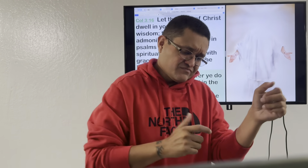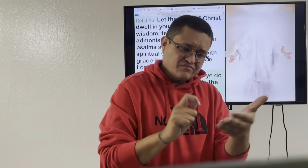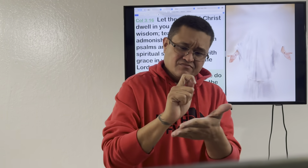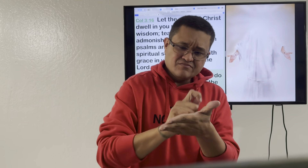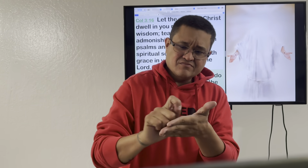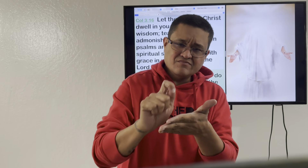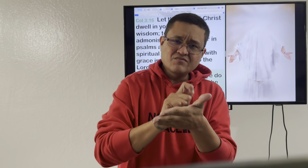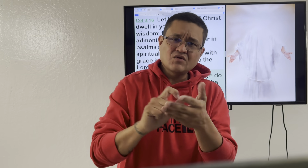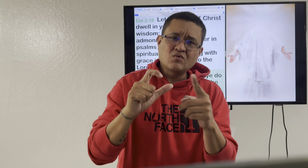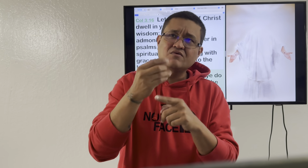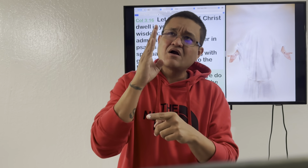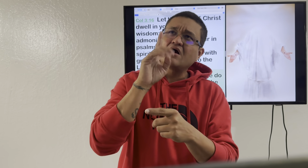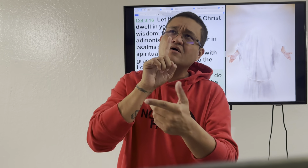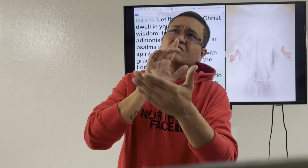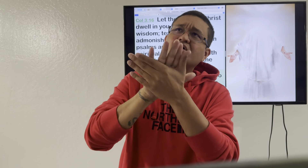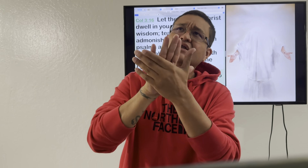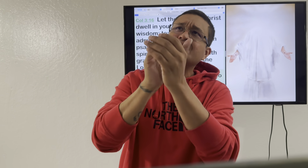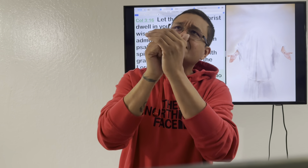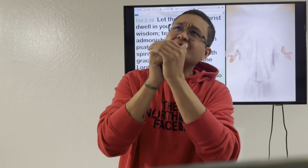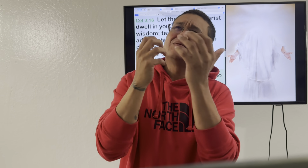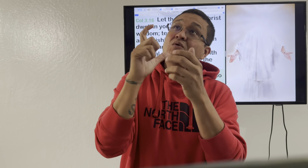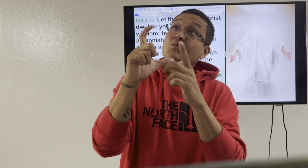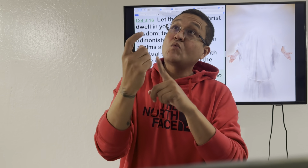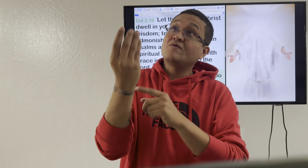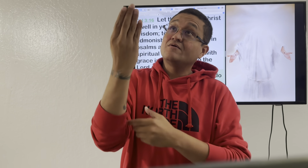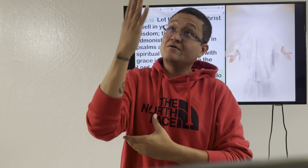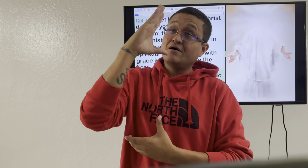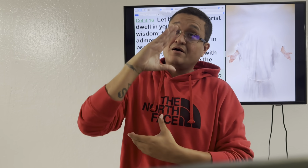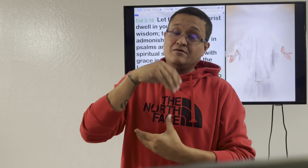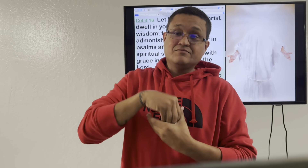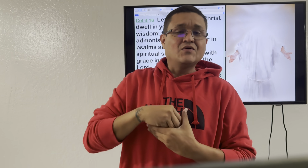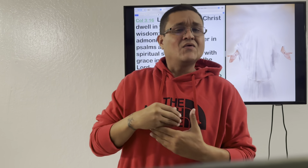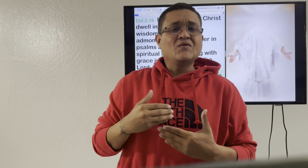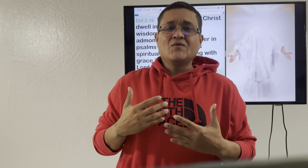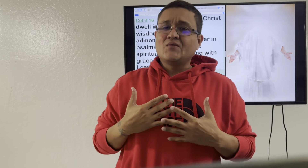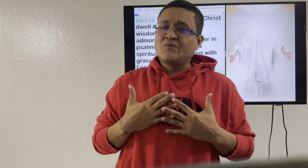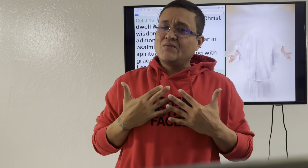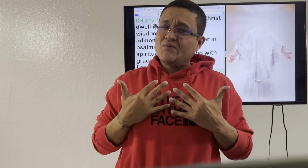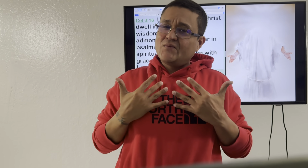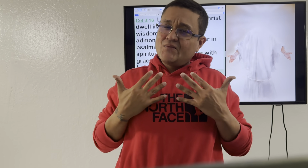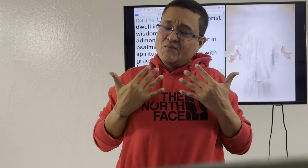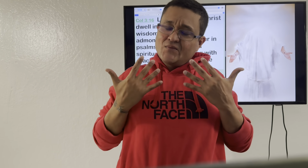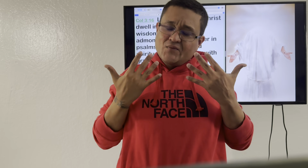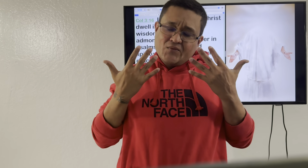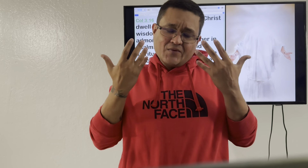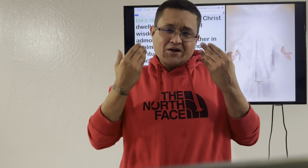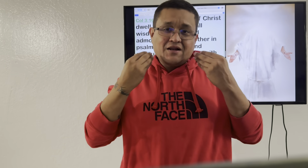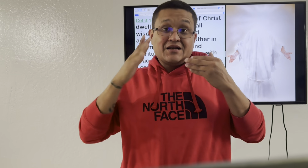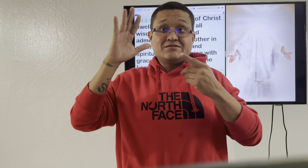played the harp and wrote praises to God for that inspiration